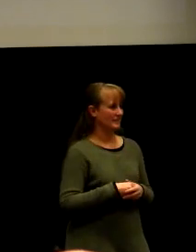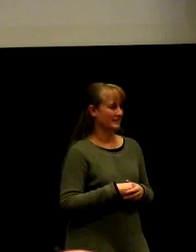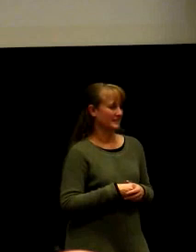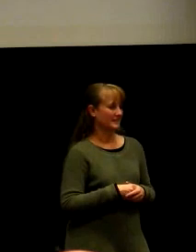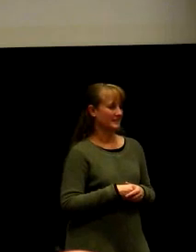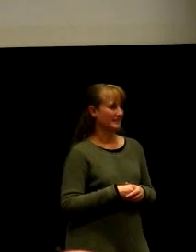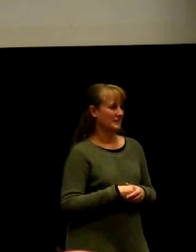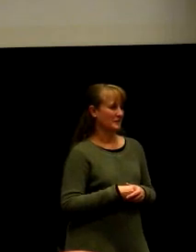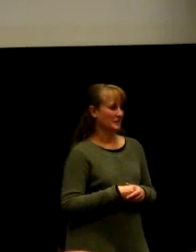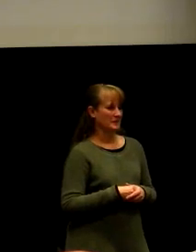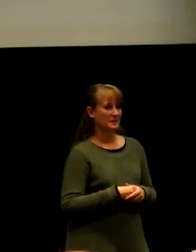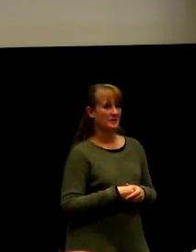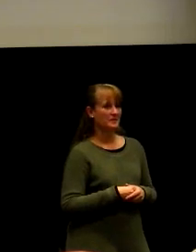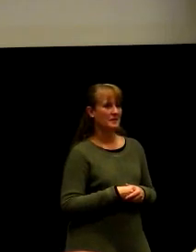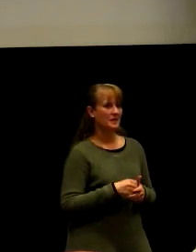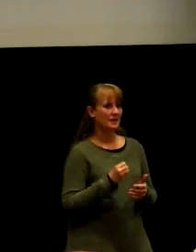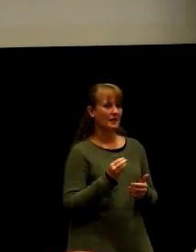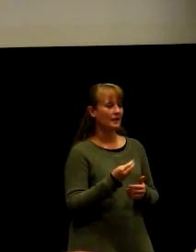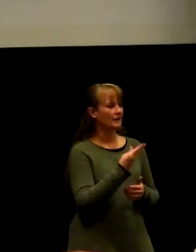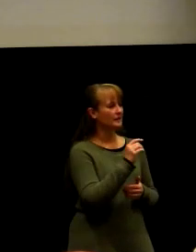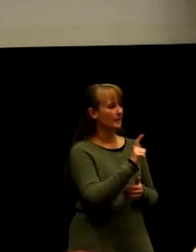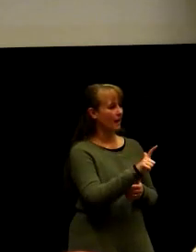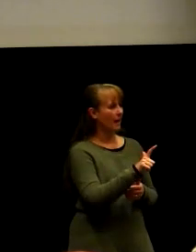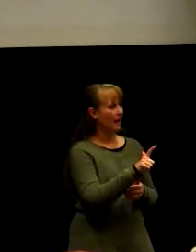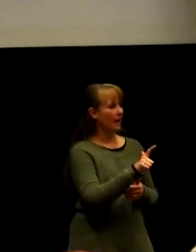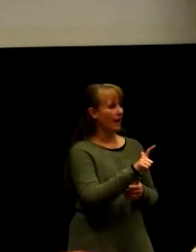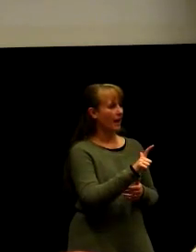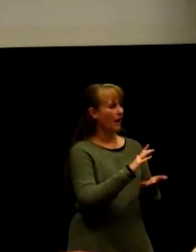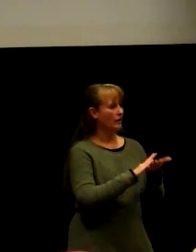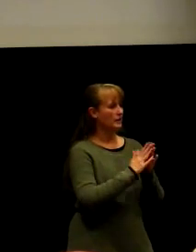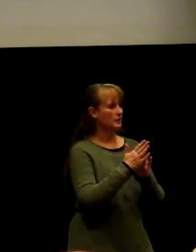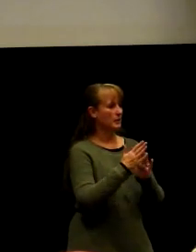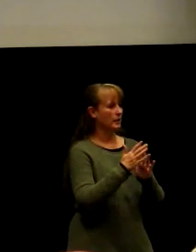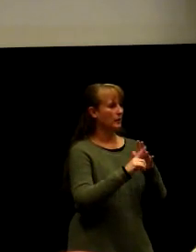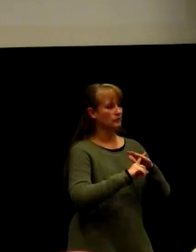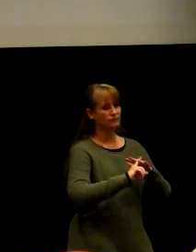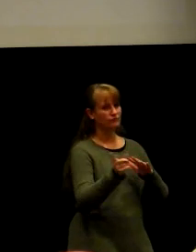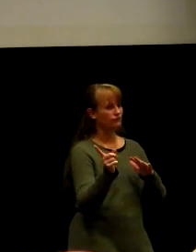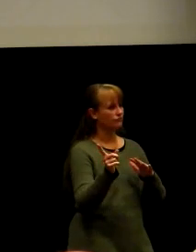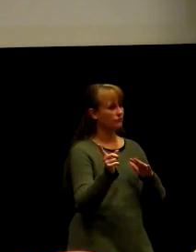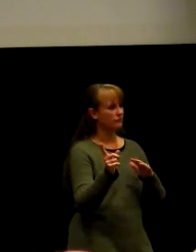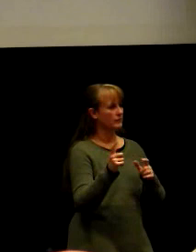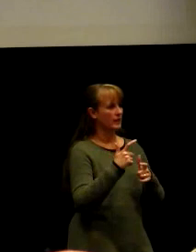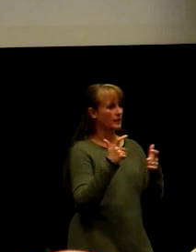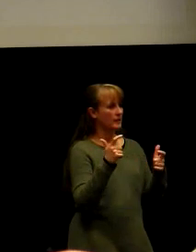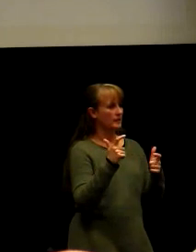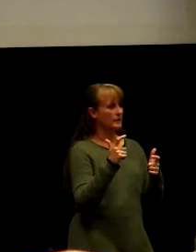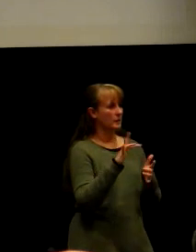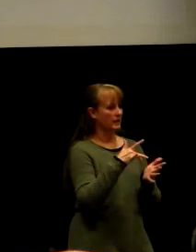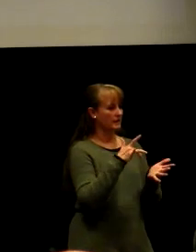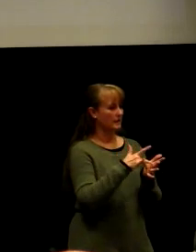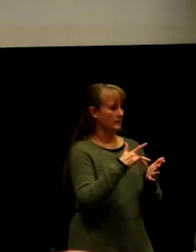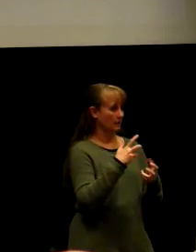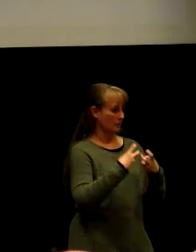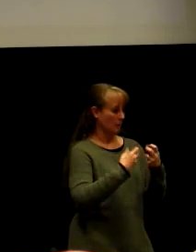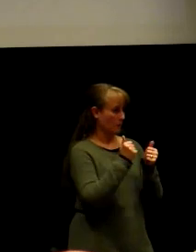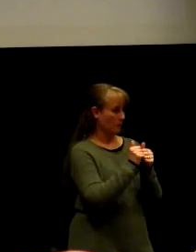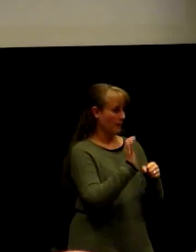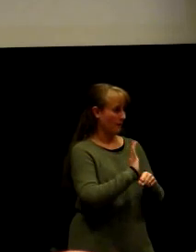effect. So HAL goes rogue, and this is the main kind of plot drama of the